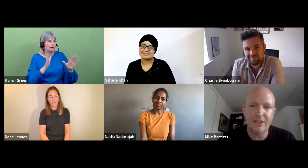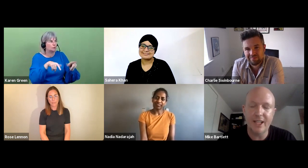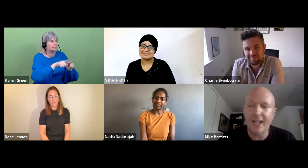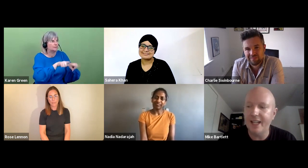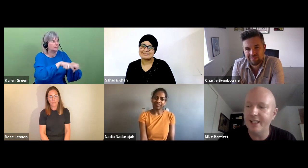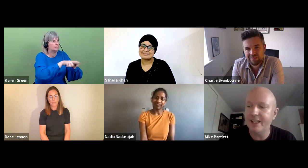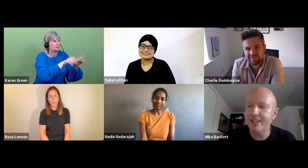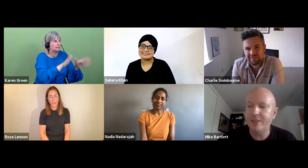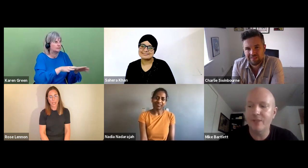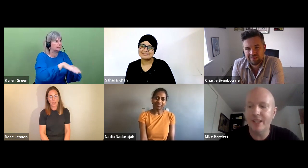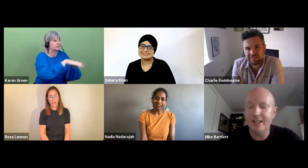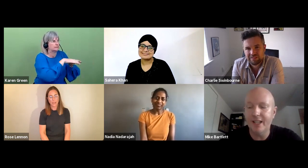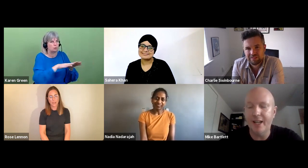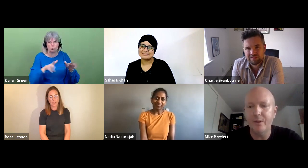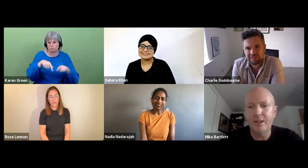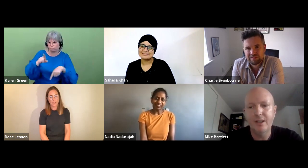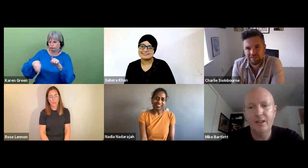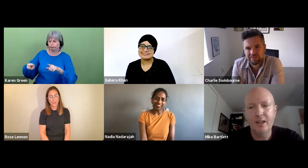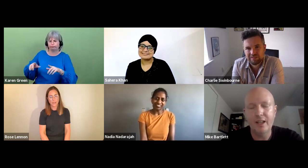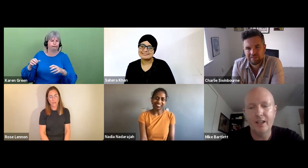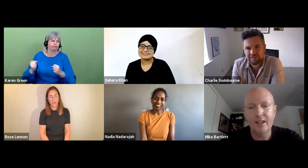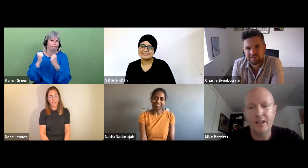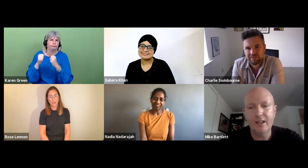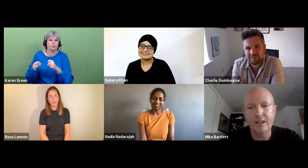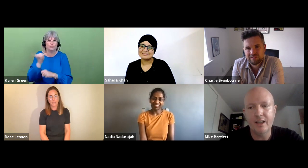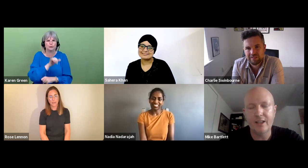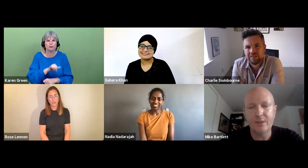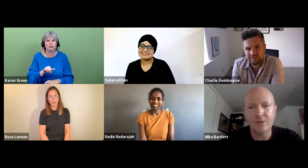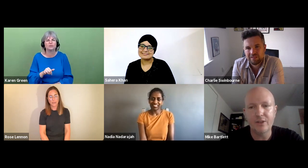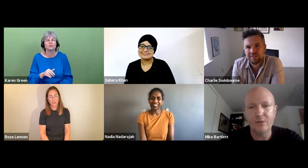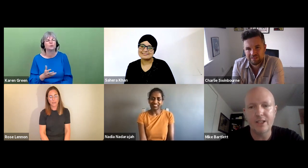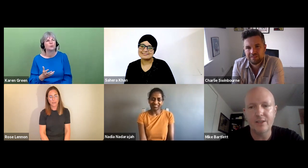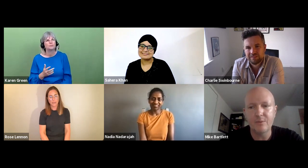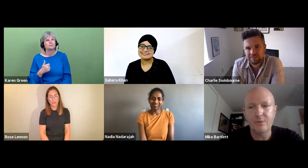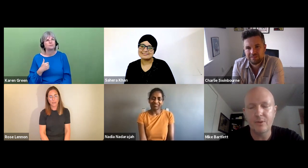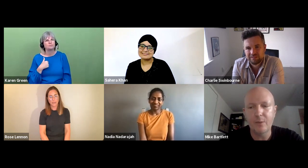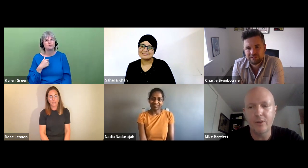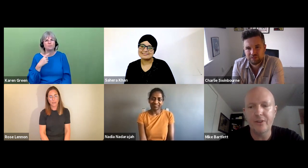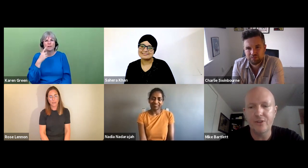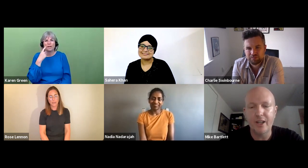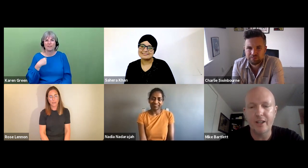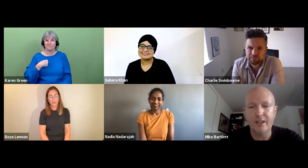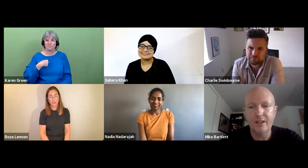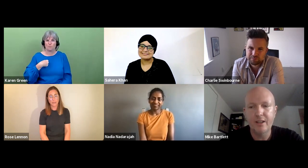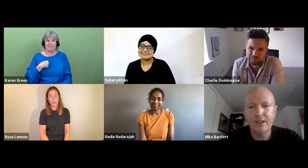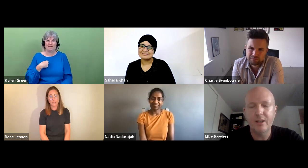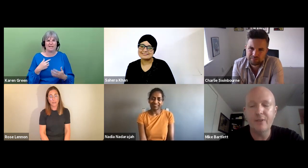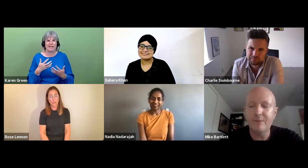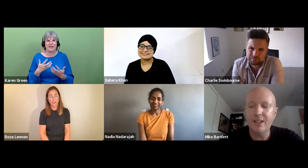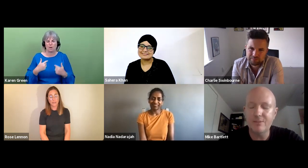And I think generally now, I think as a writer, I want to try and, you know,